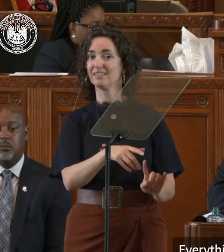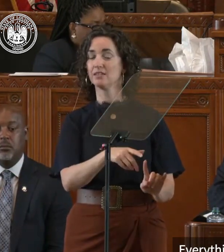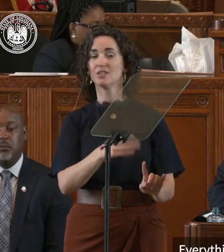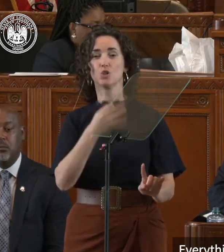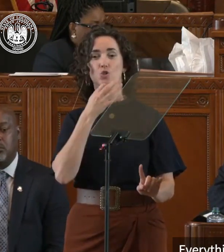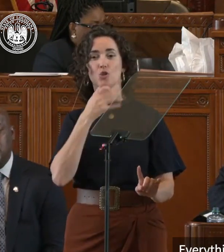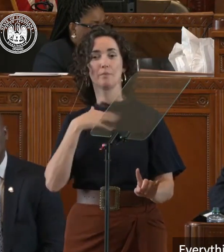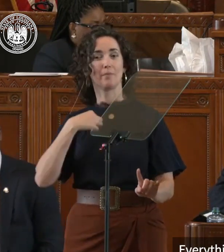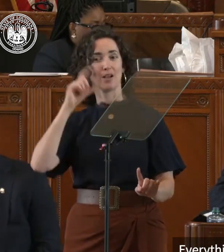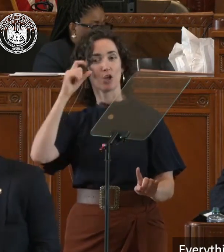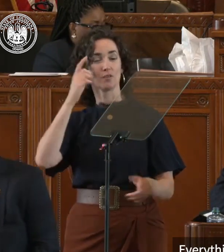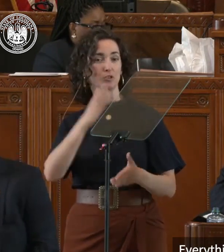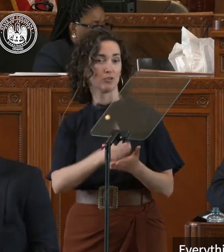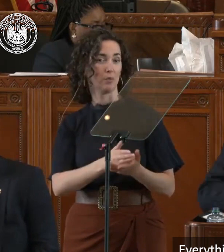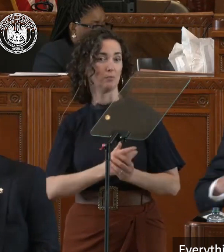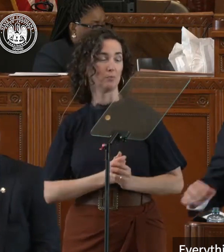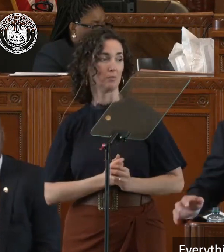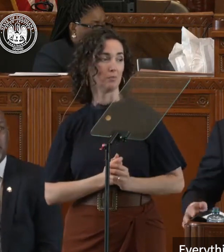Everything